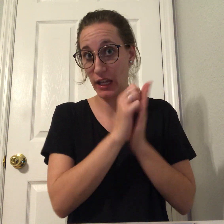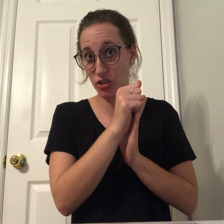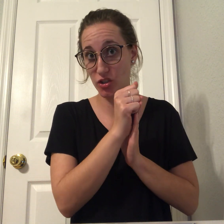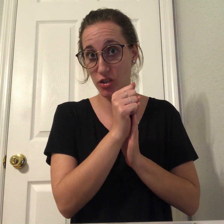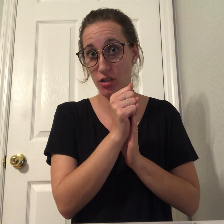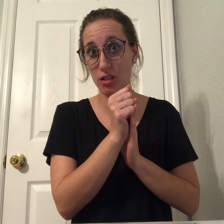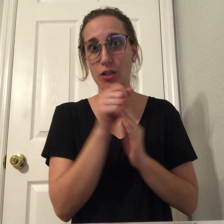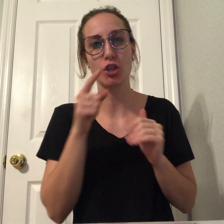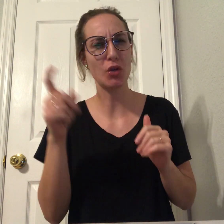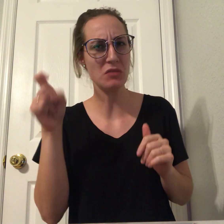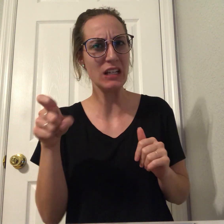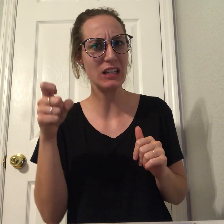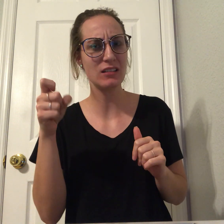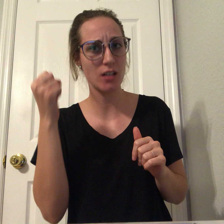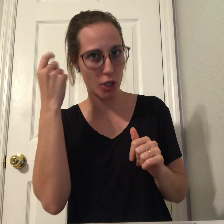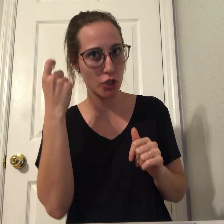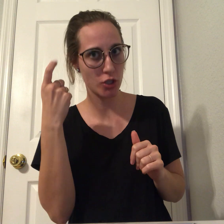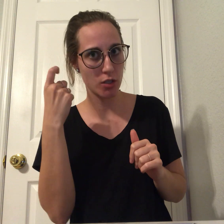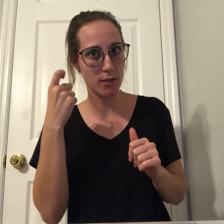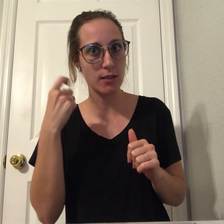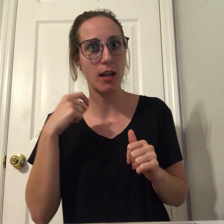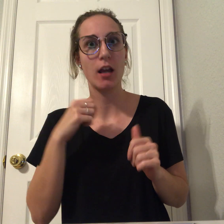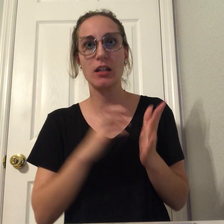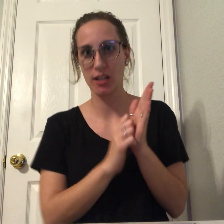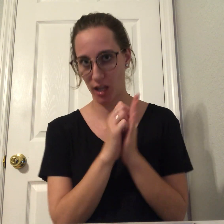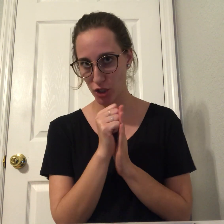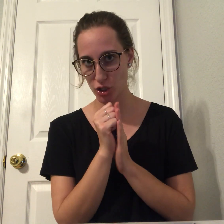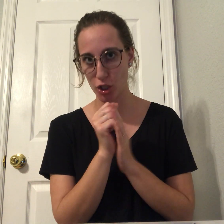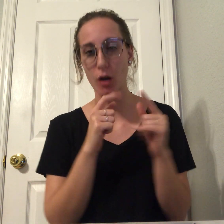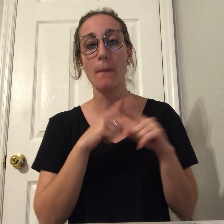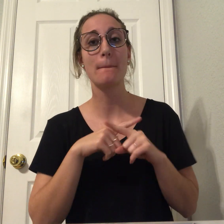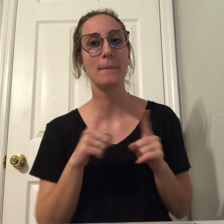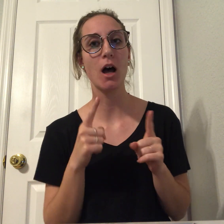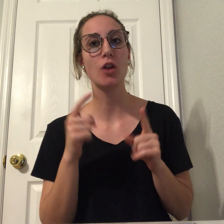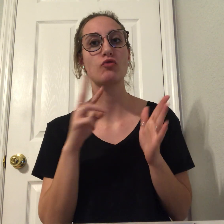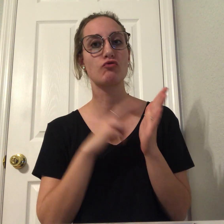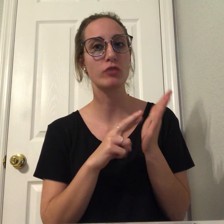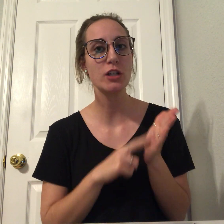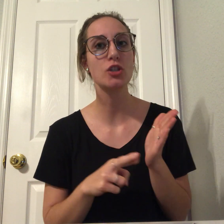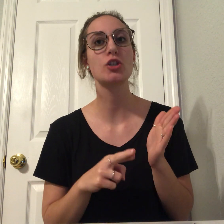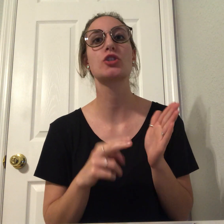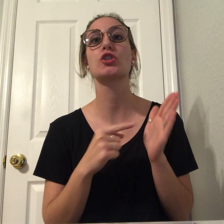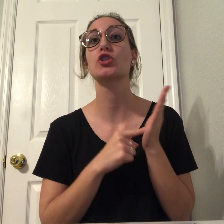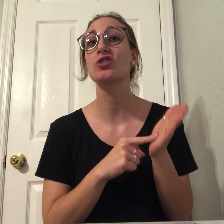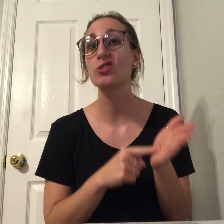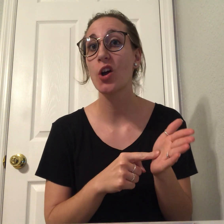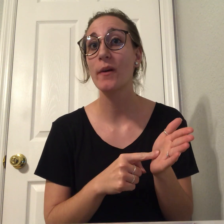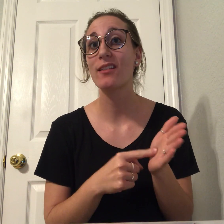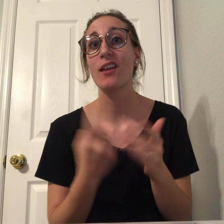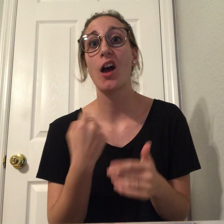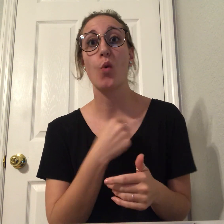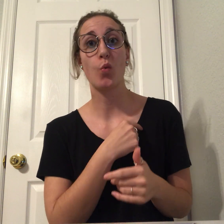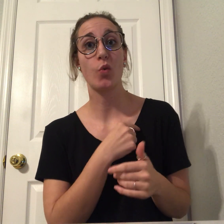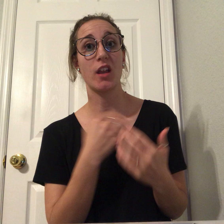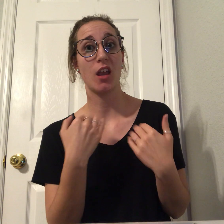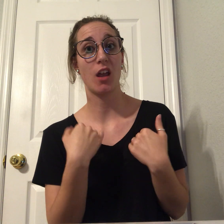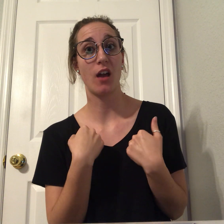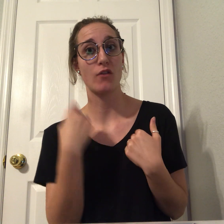that. But research is showing is we may have gotten the message too well. In other words, people are not getting